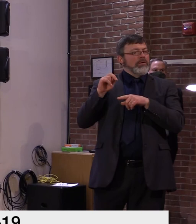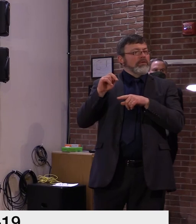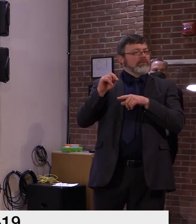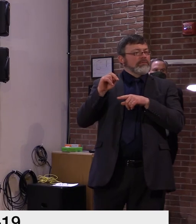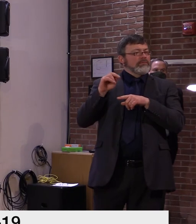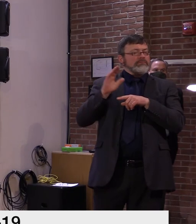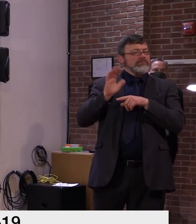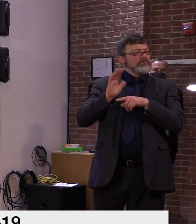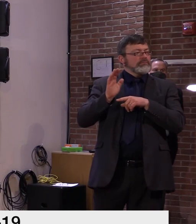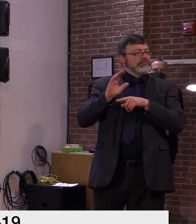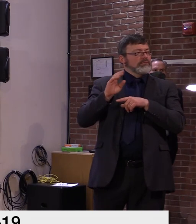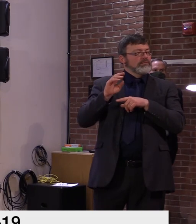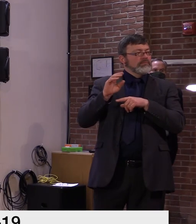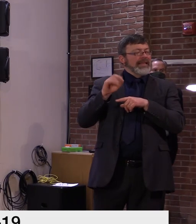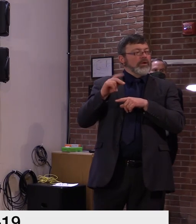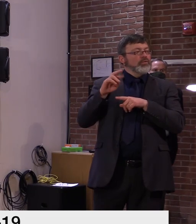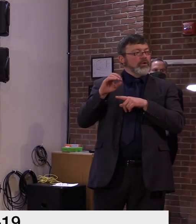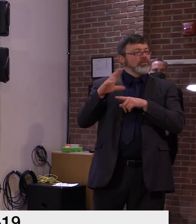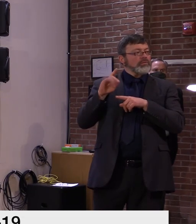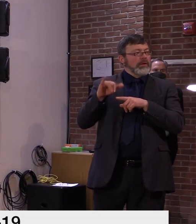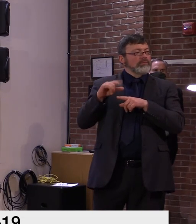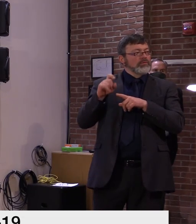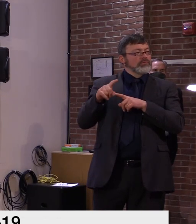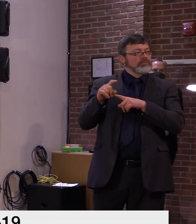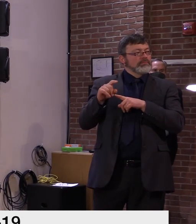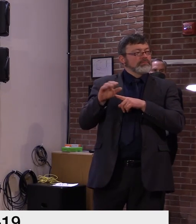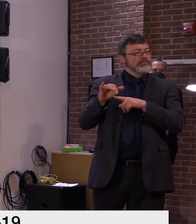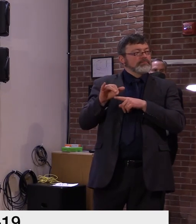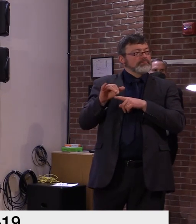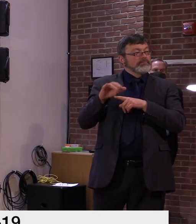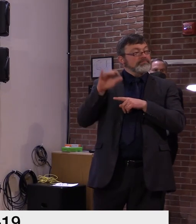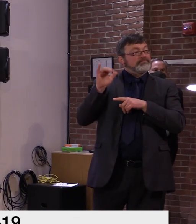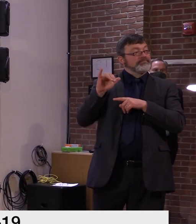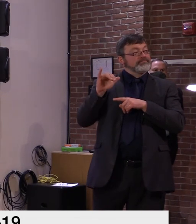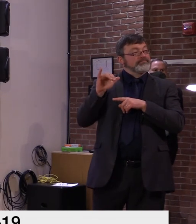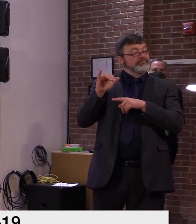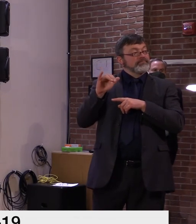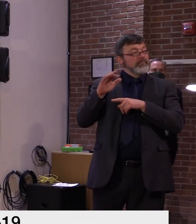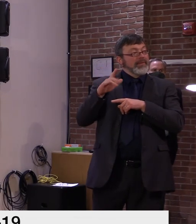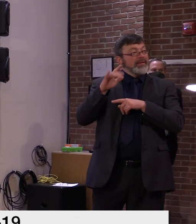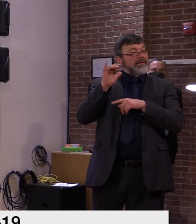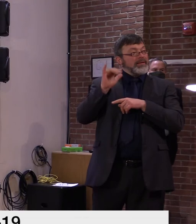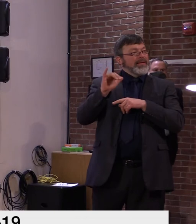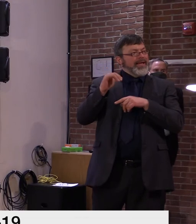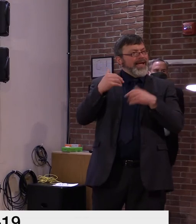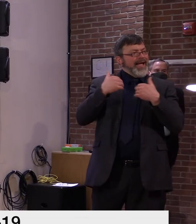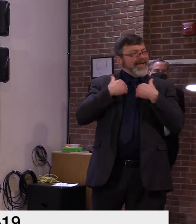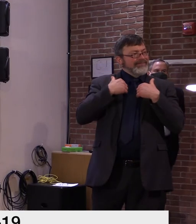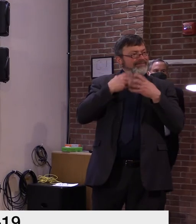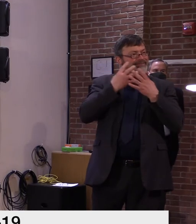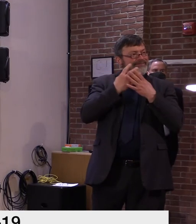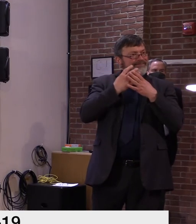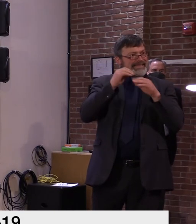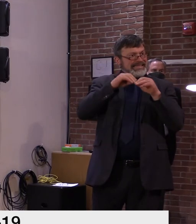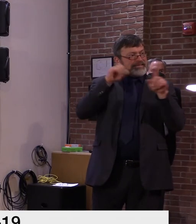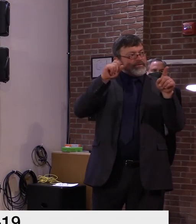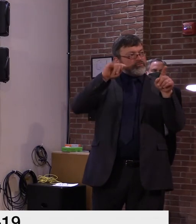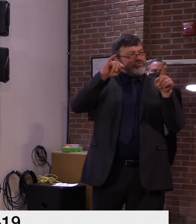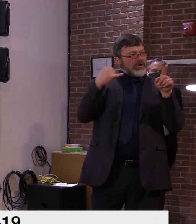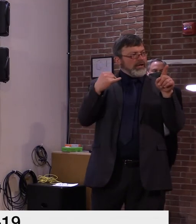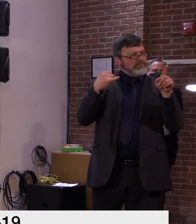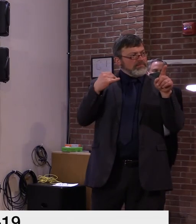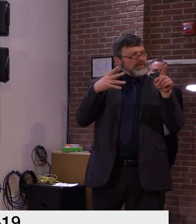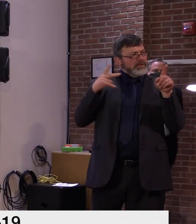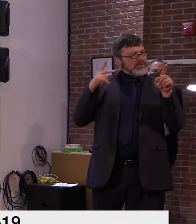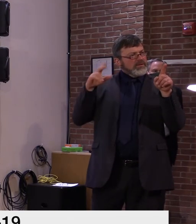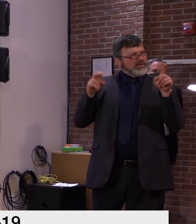arrangement at the St. Johnsbury Prison for transfers. I feel like that operational standpoint has been phased out long ago. Is the intent